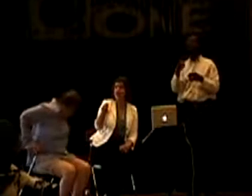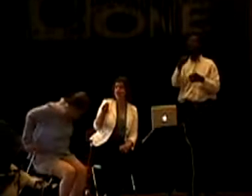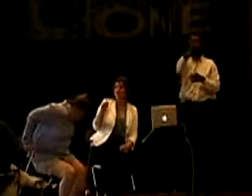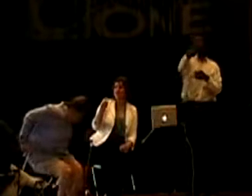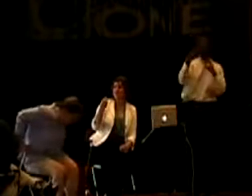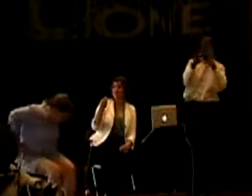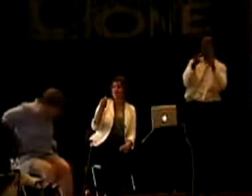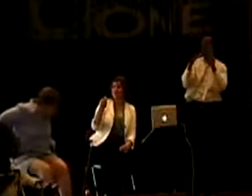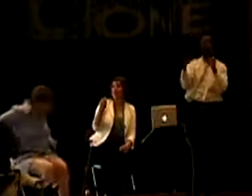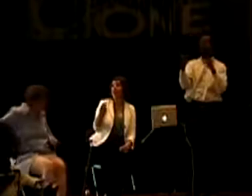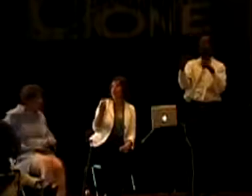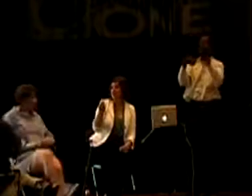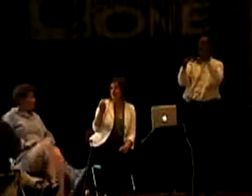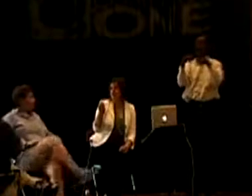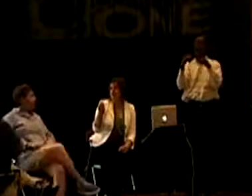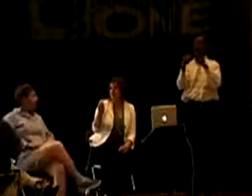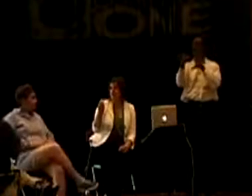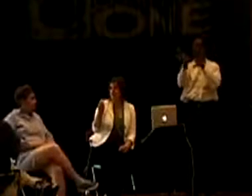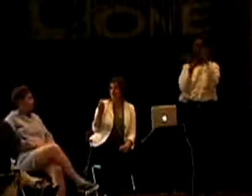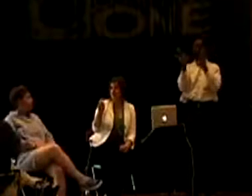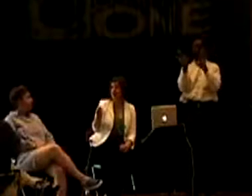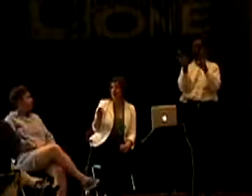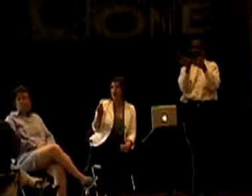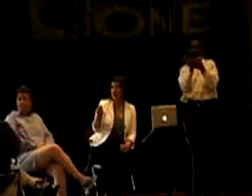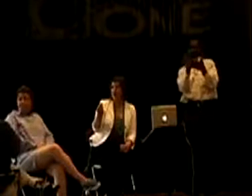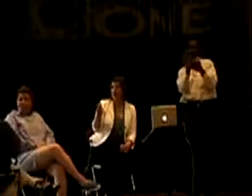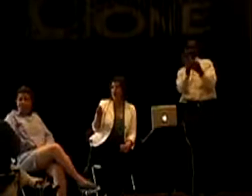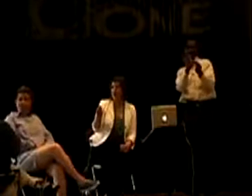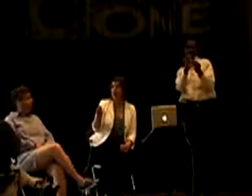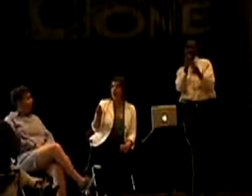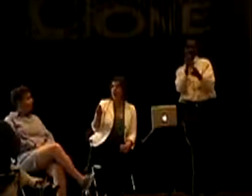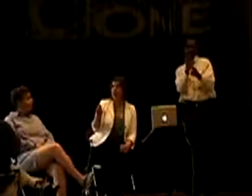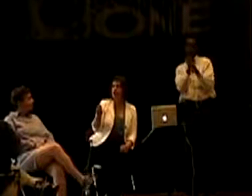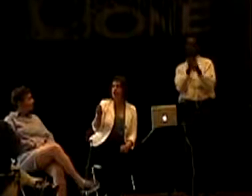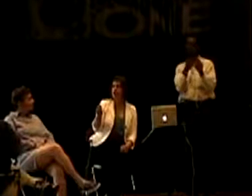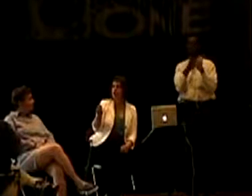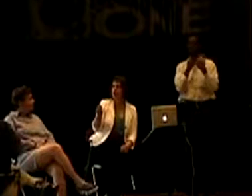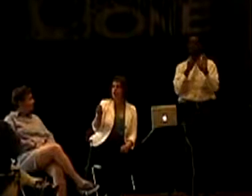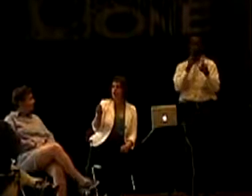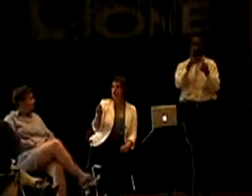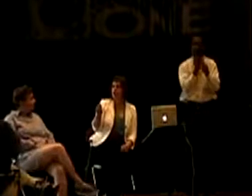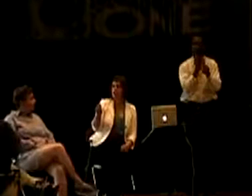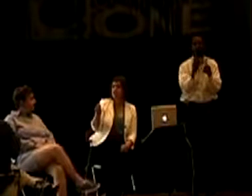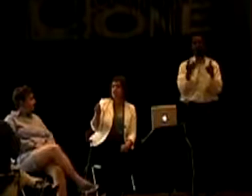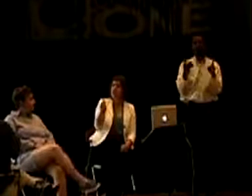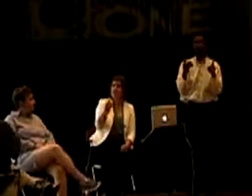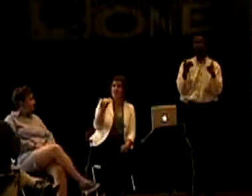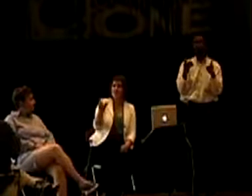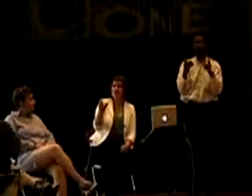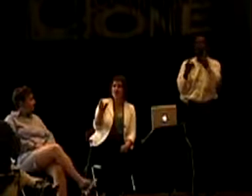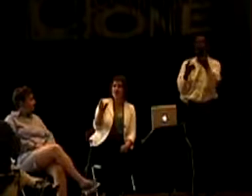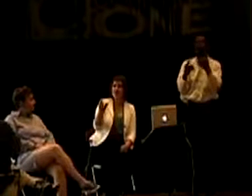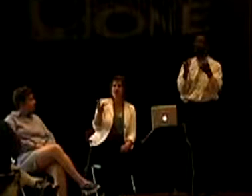sign, the language that the actors were able to use. Can you talk about, just because I